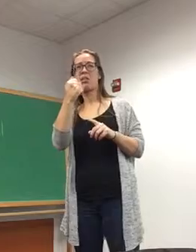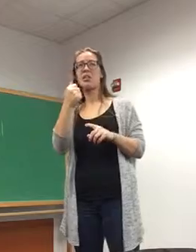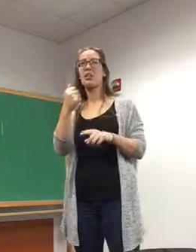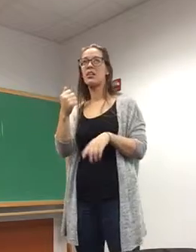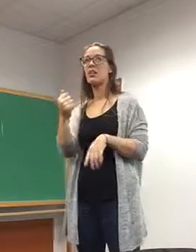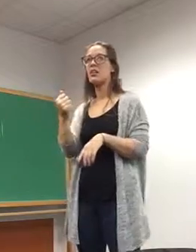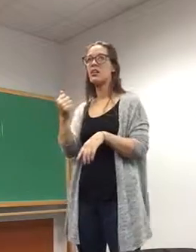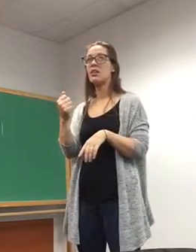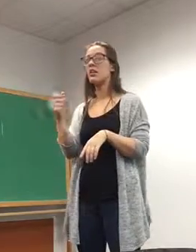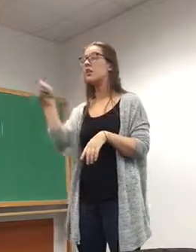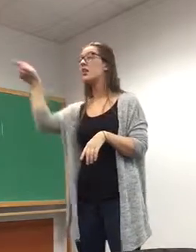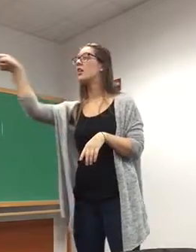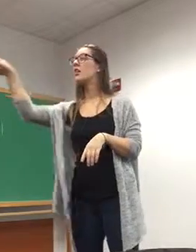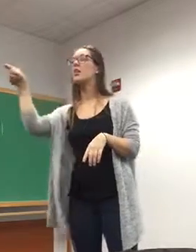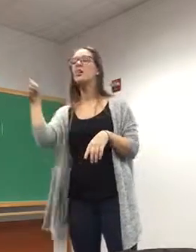than bone, bendable.